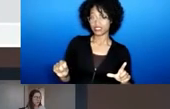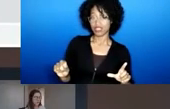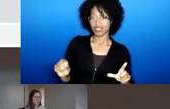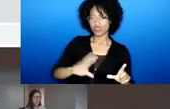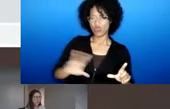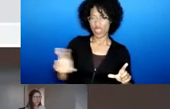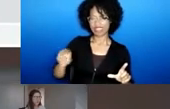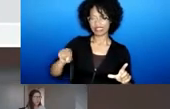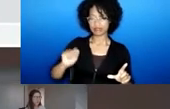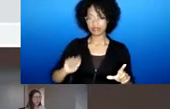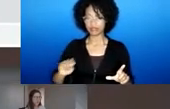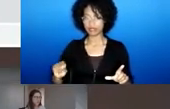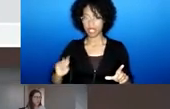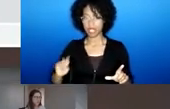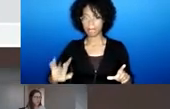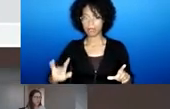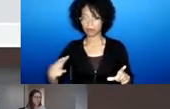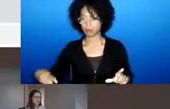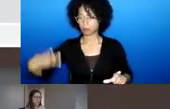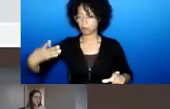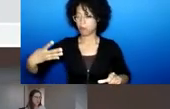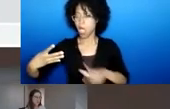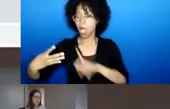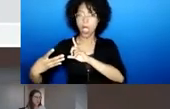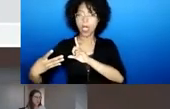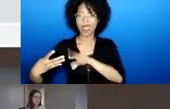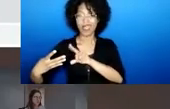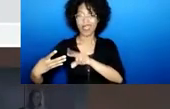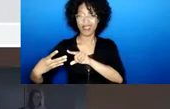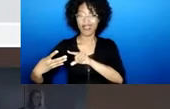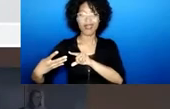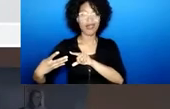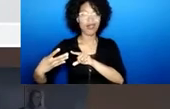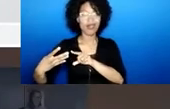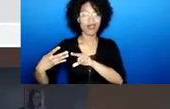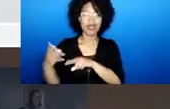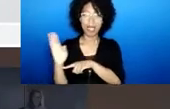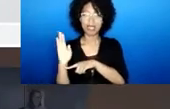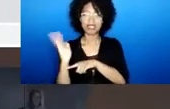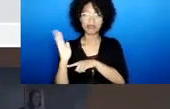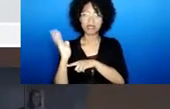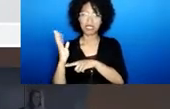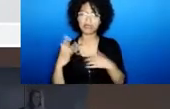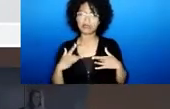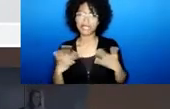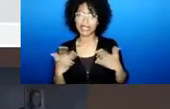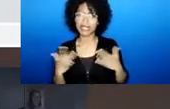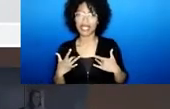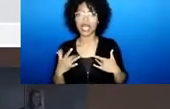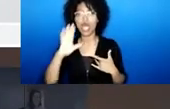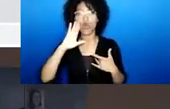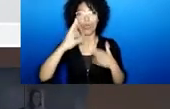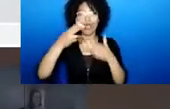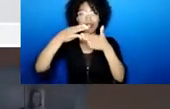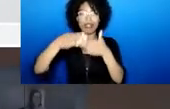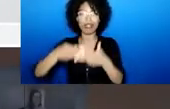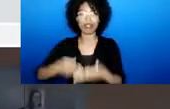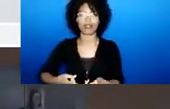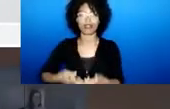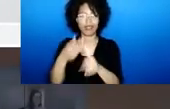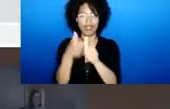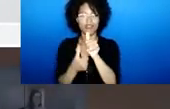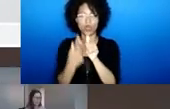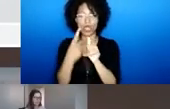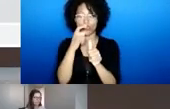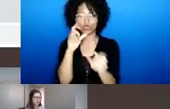will appear. The one you'll want to click on is Speaker Stats, and that will list everybody in that session